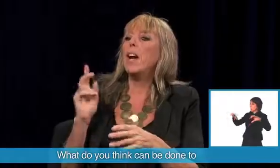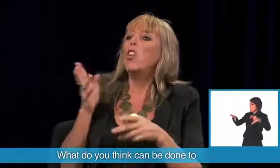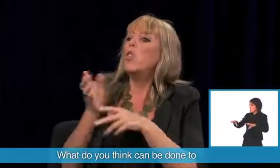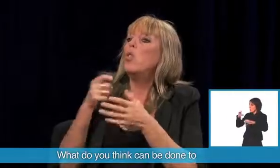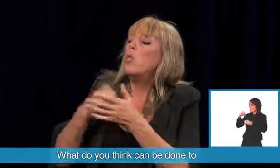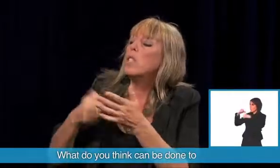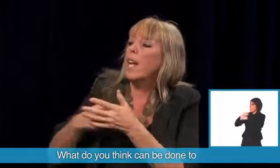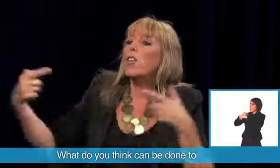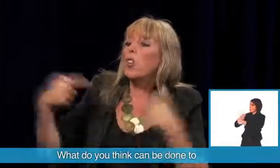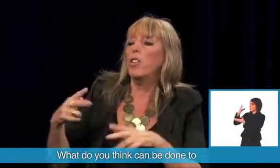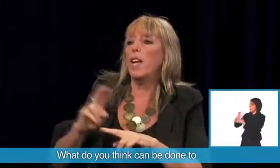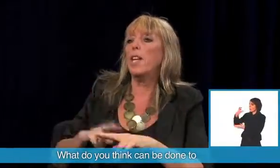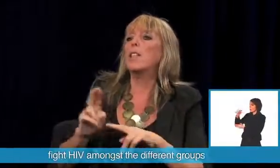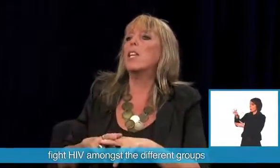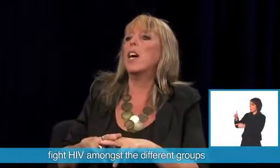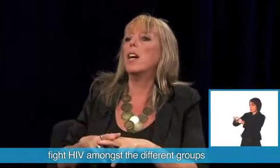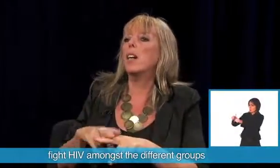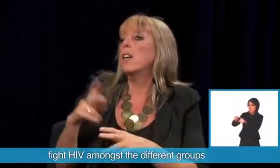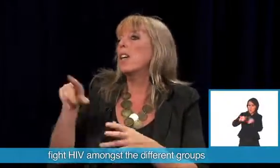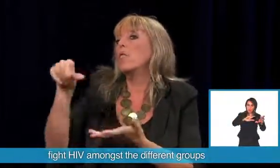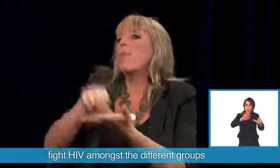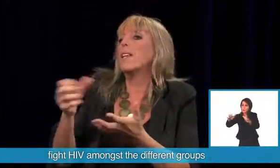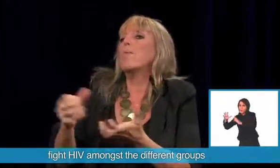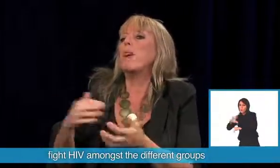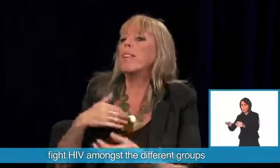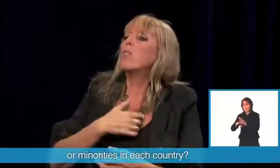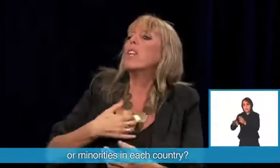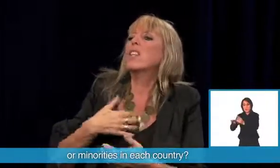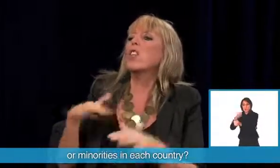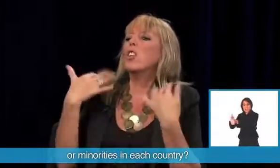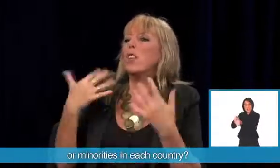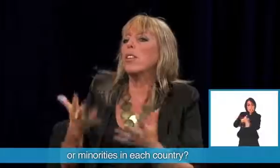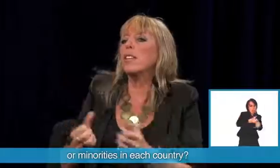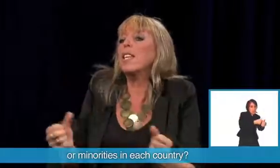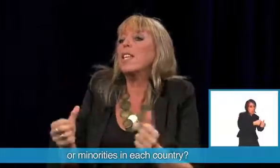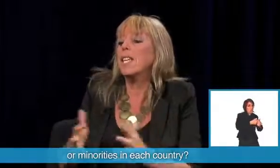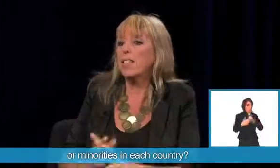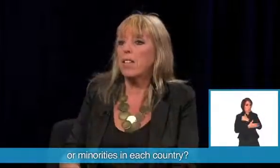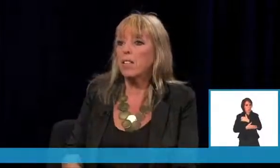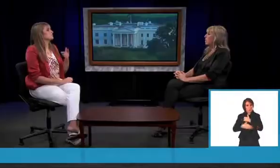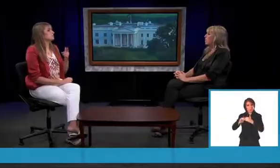What do you think can be done to fight HIV amongst the different groups or minorities in each country?